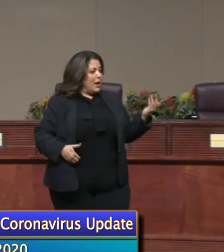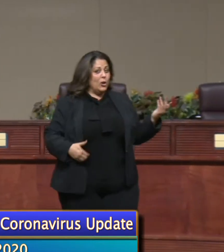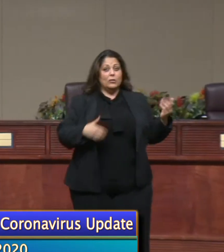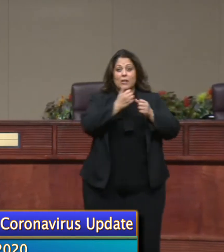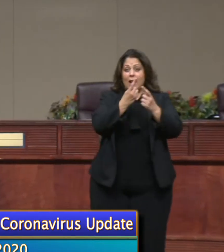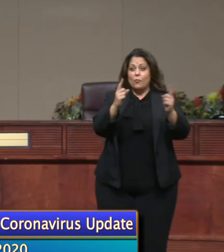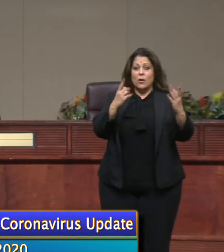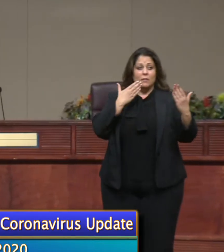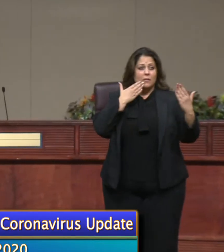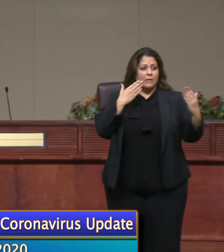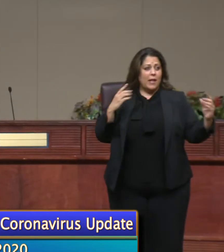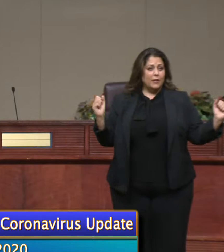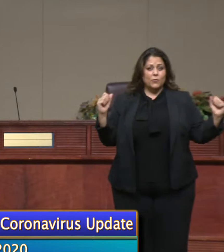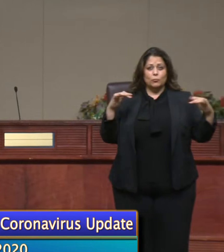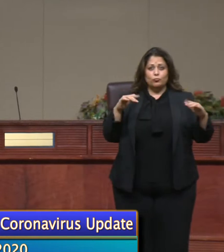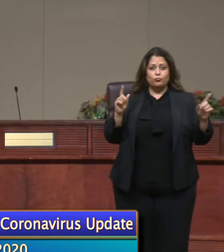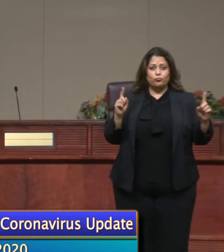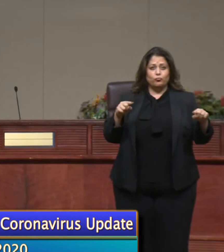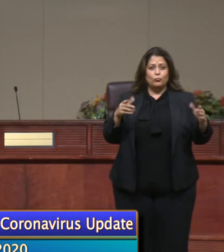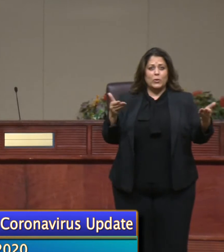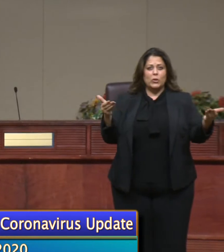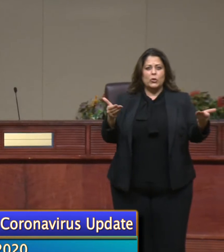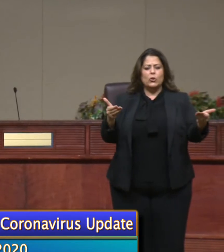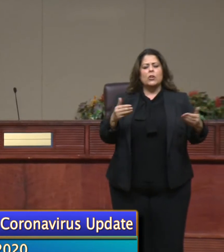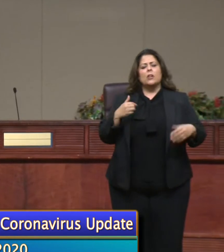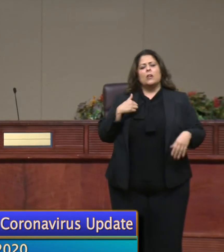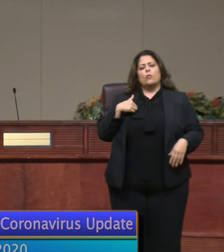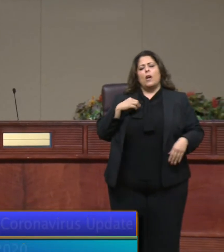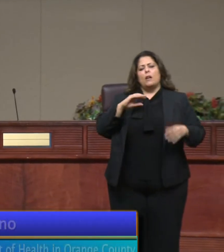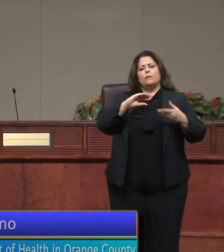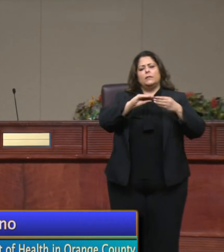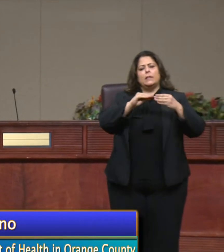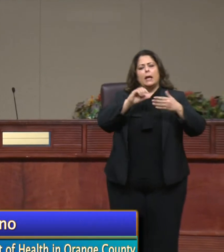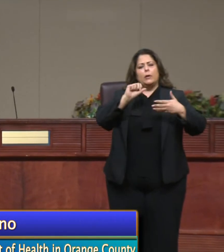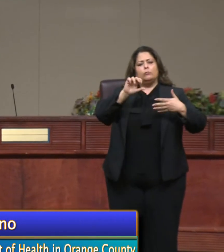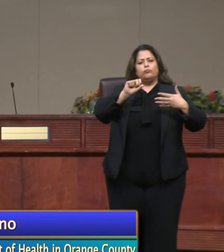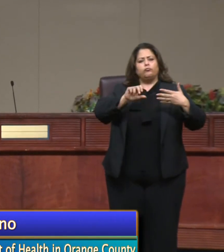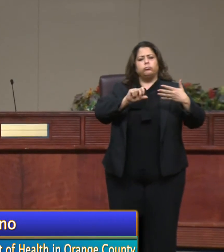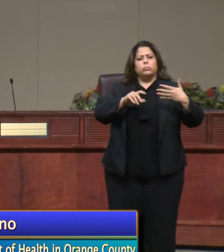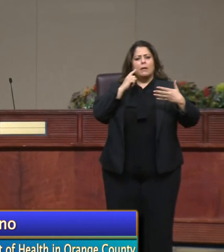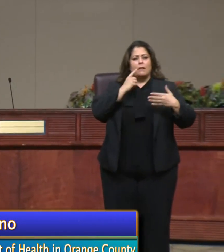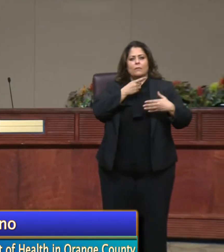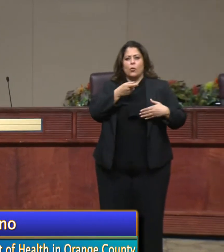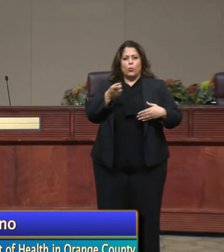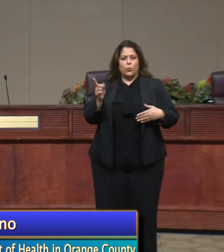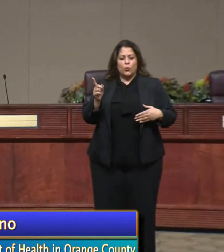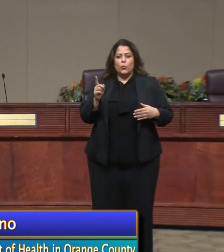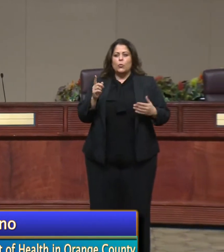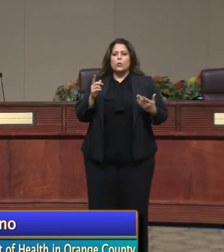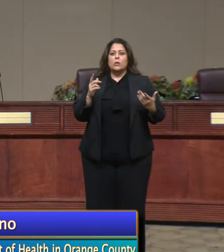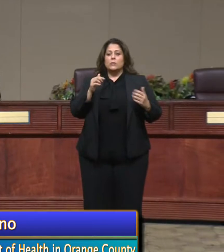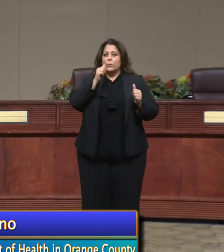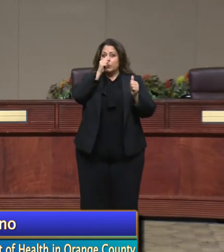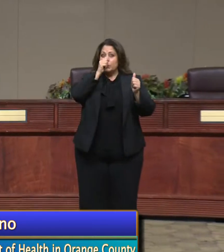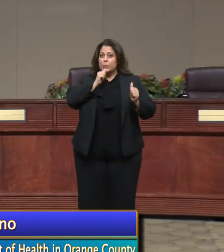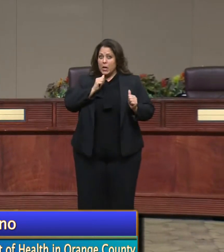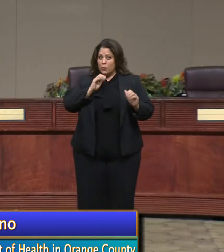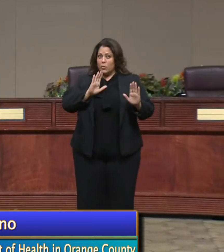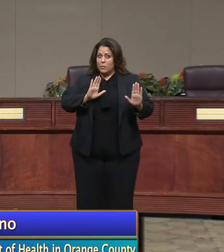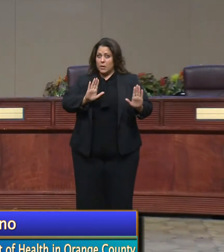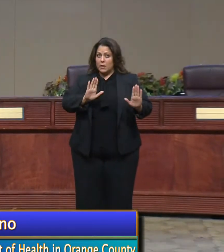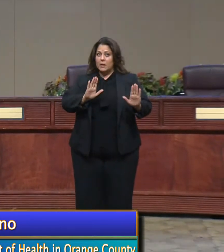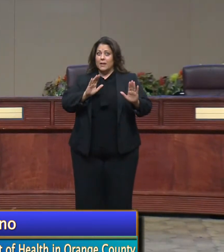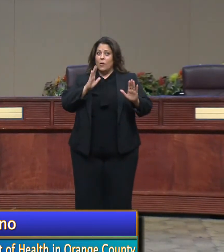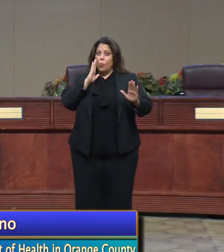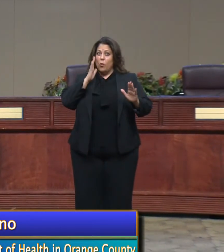here. We have a little bit of data to provide you with, so bear with me. It's going to be